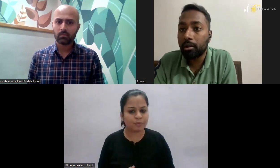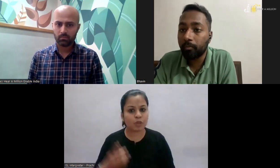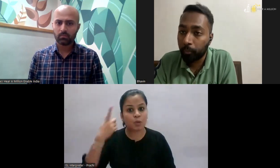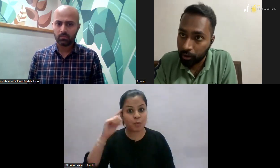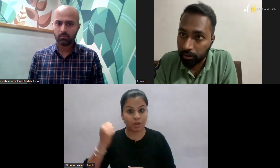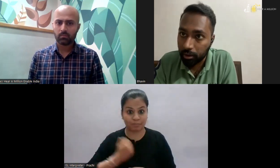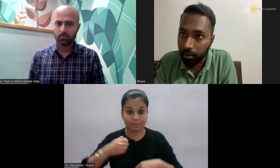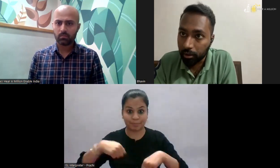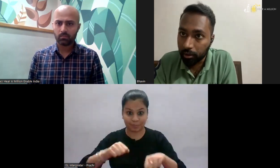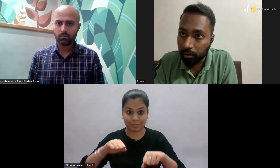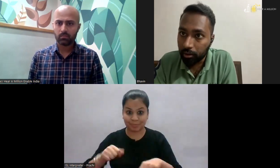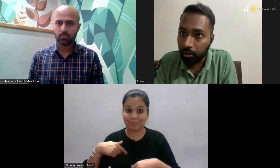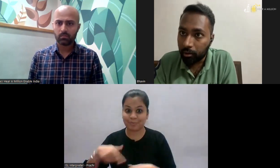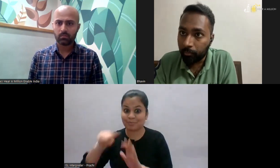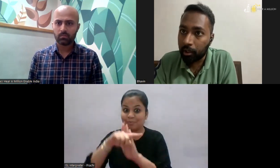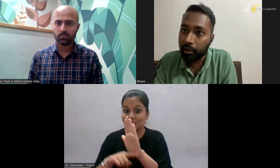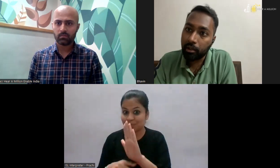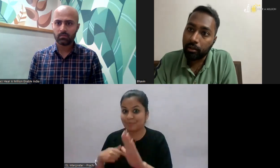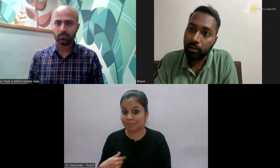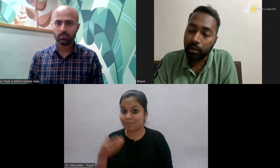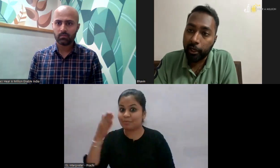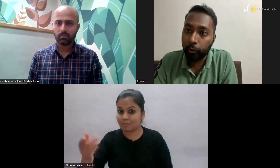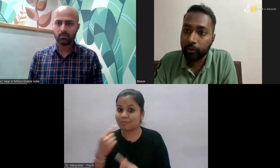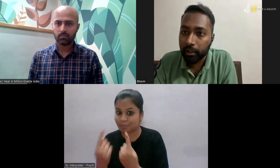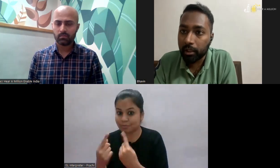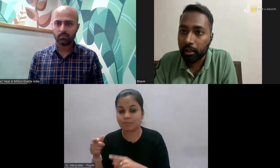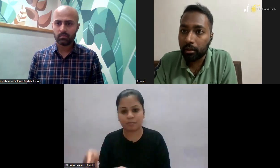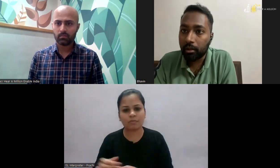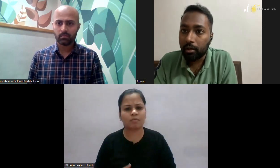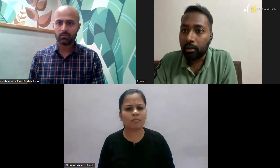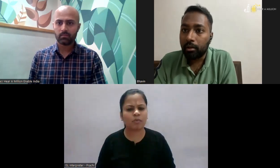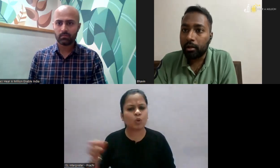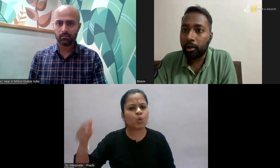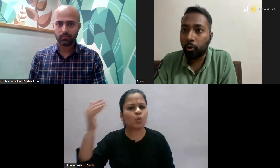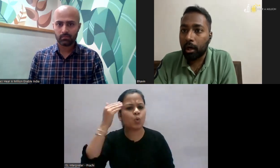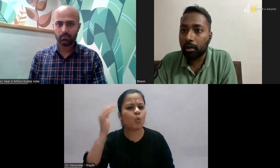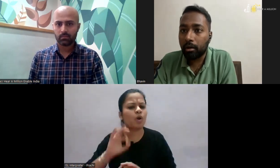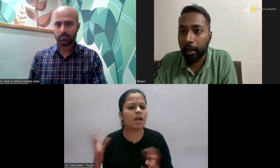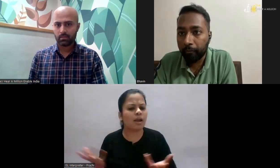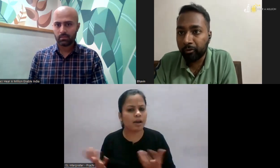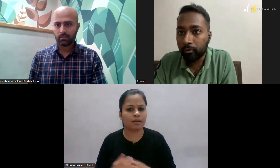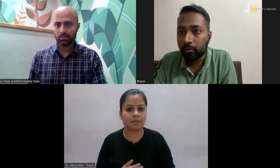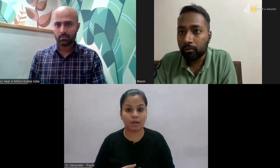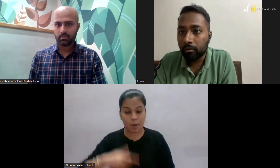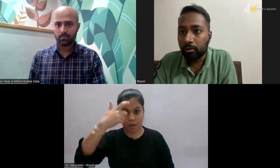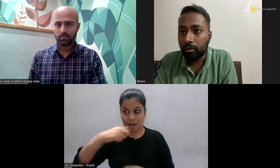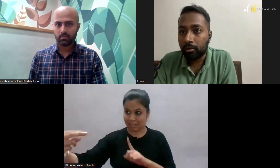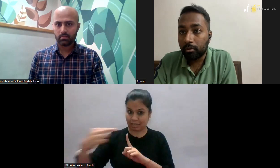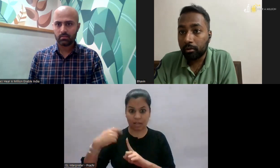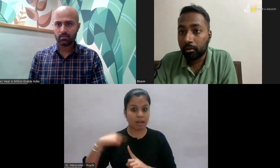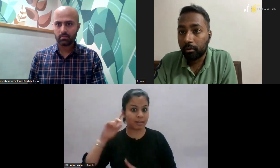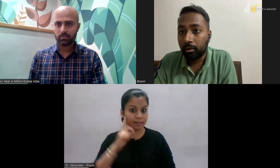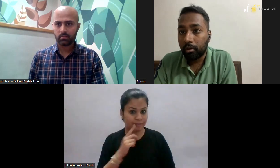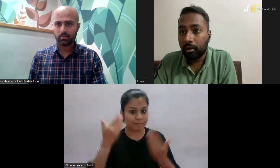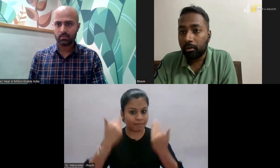vehicle policy, but they know that you are the deaf,